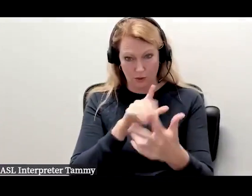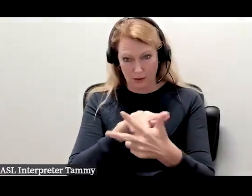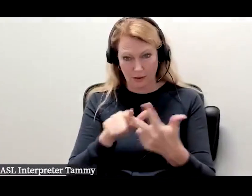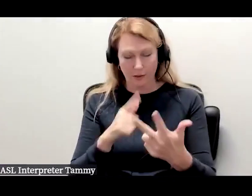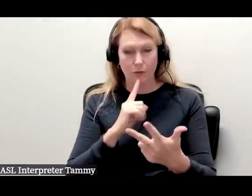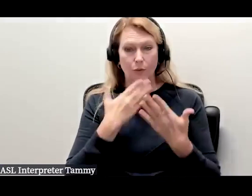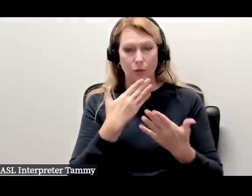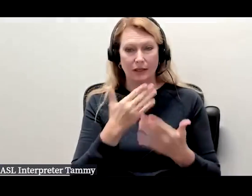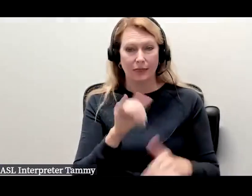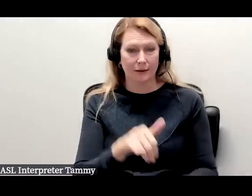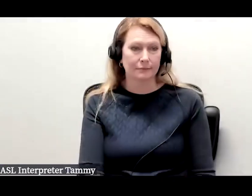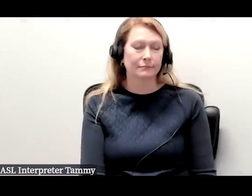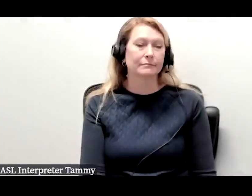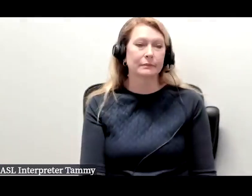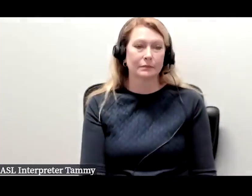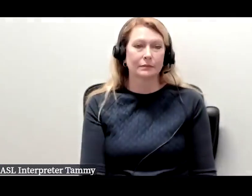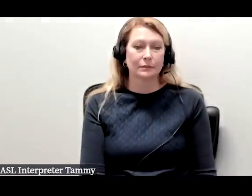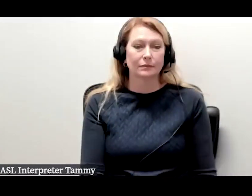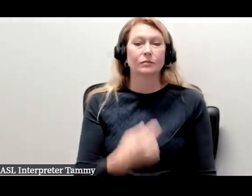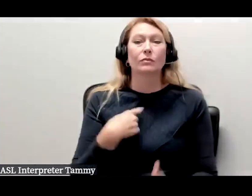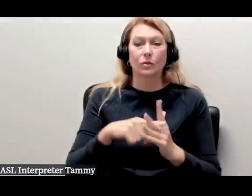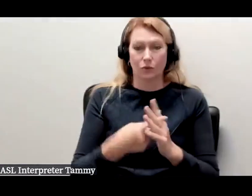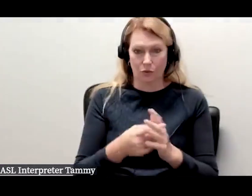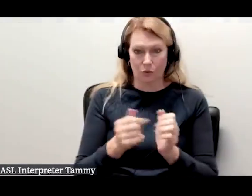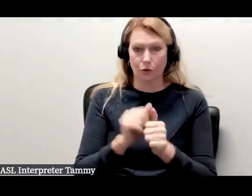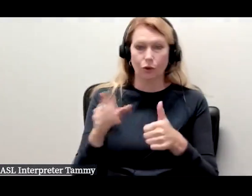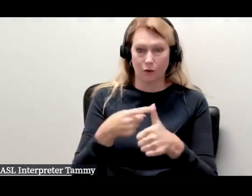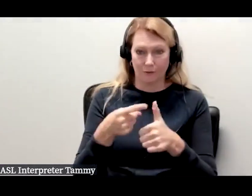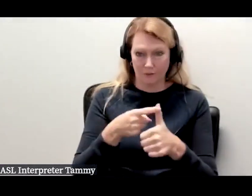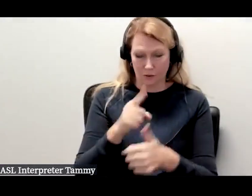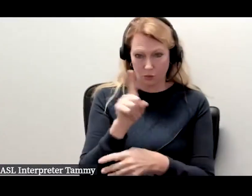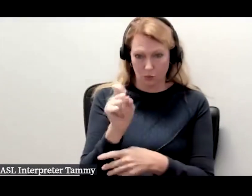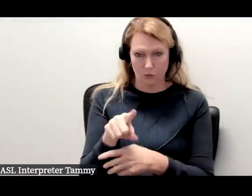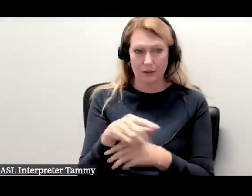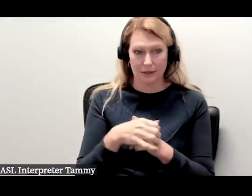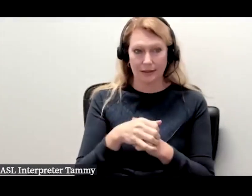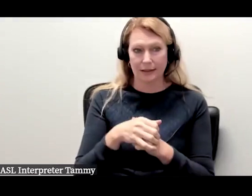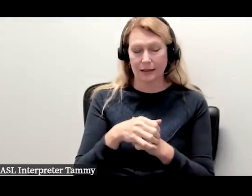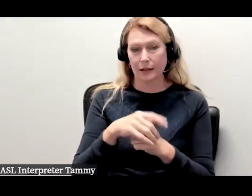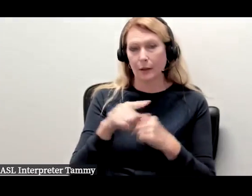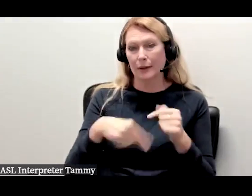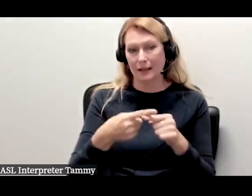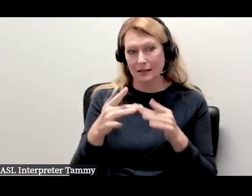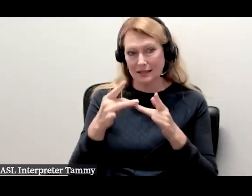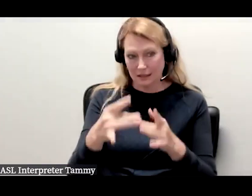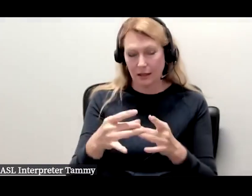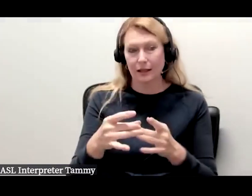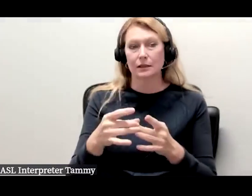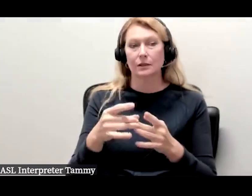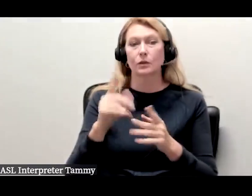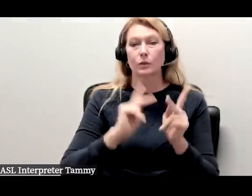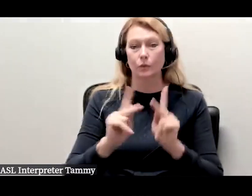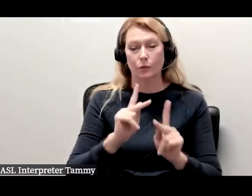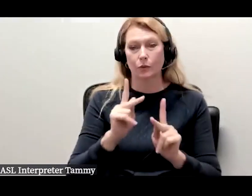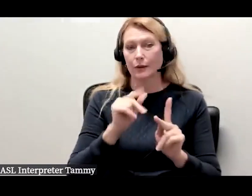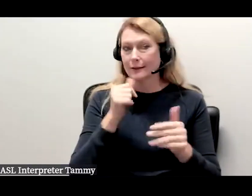it. Sure. Well, I'll start with the first question around guidance for folks who